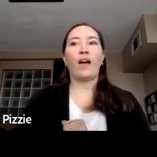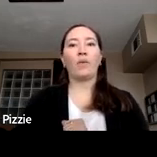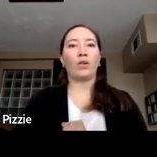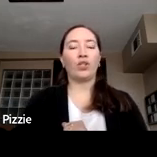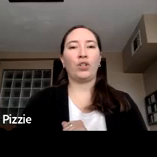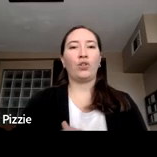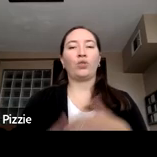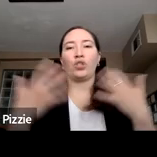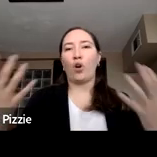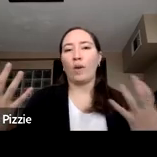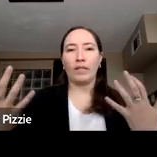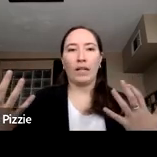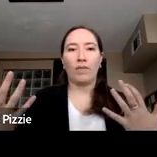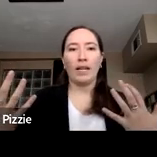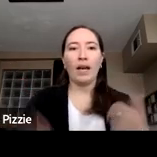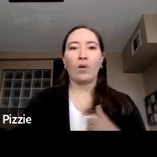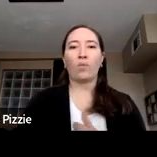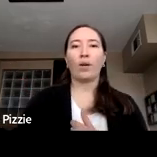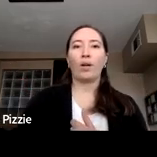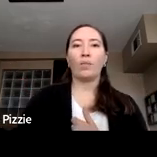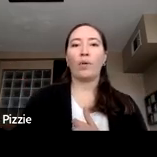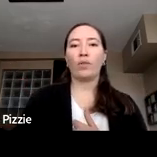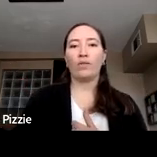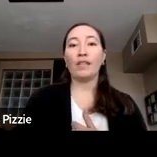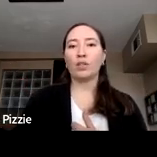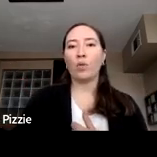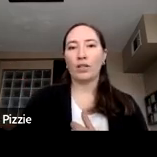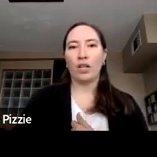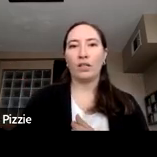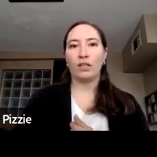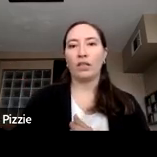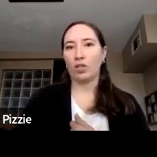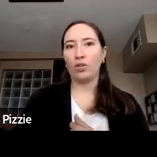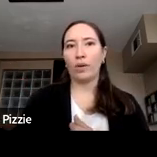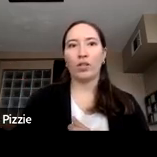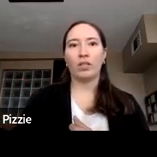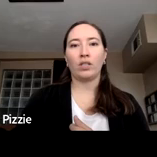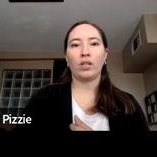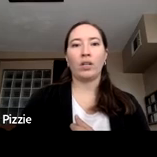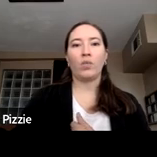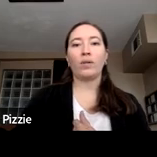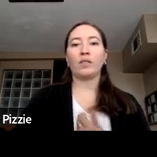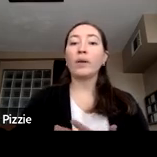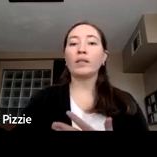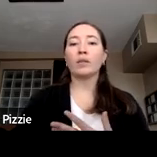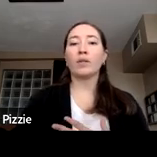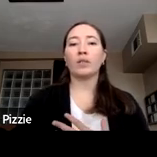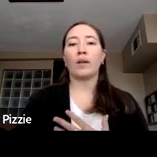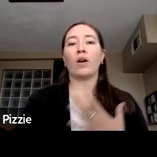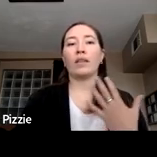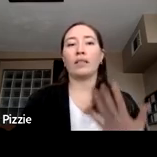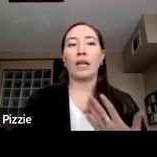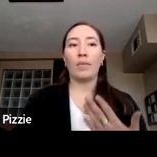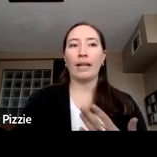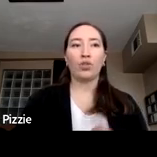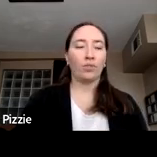So if I were to show my study right now, both of these questions, these two questions, would display to the participant